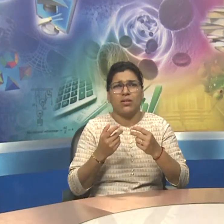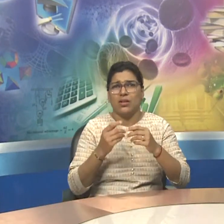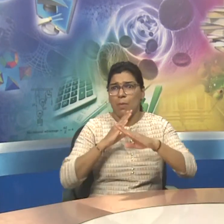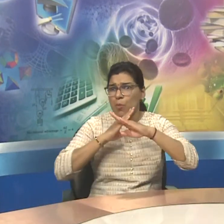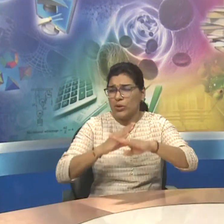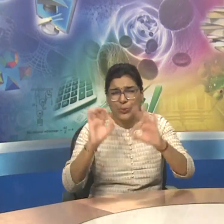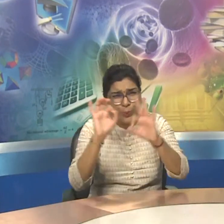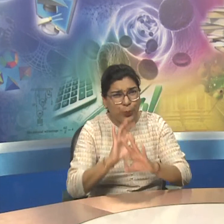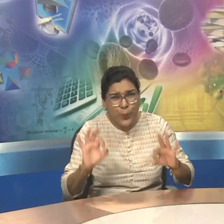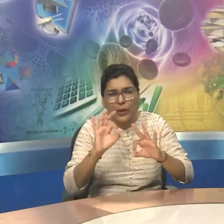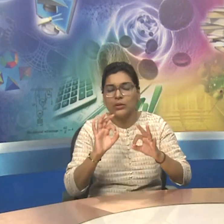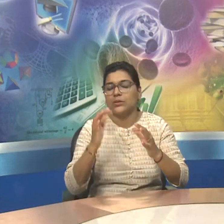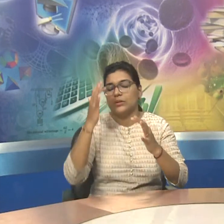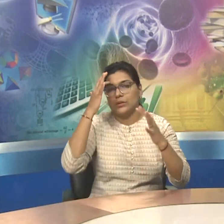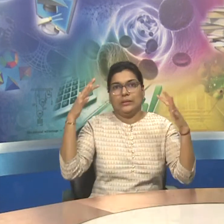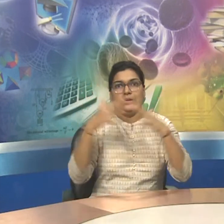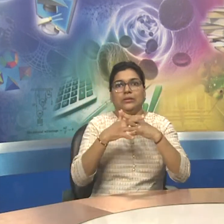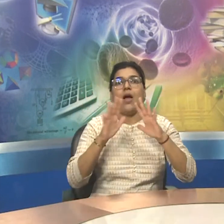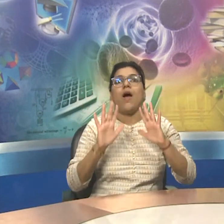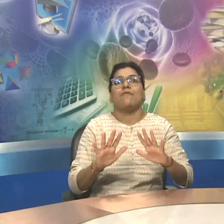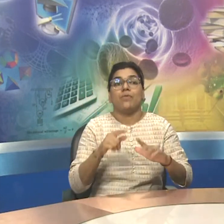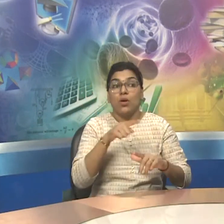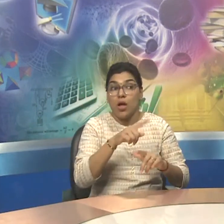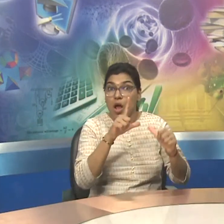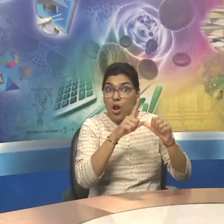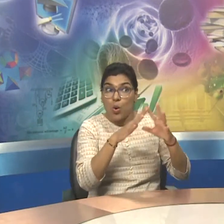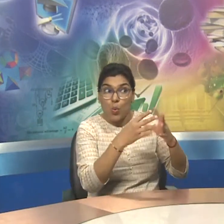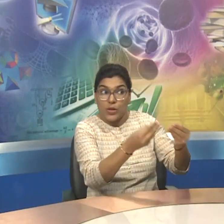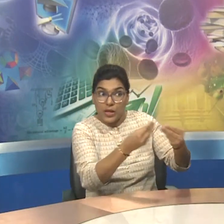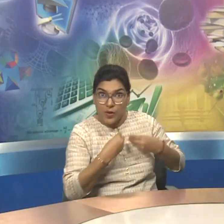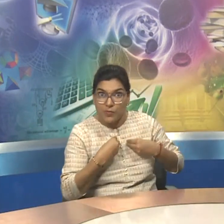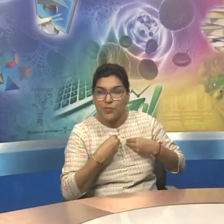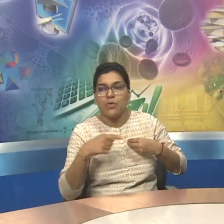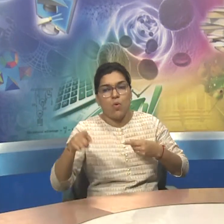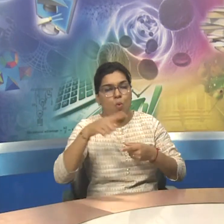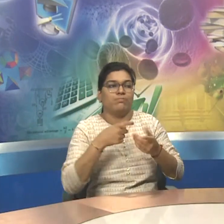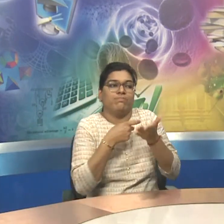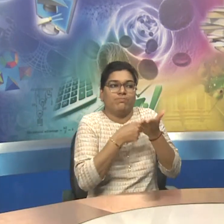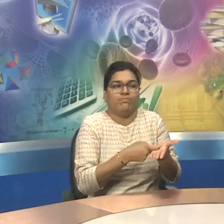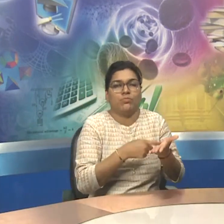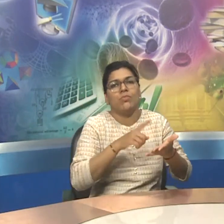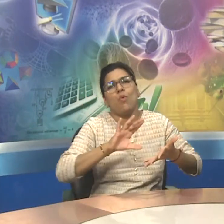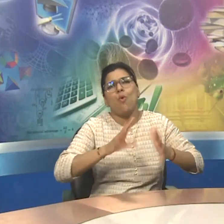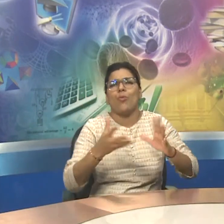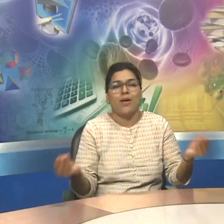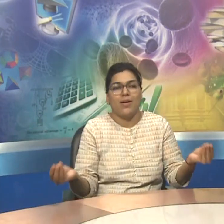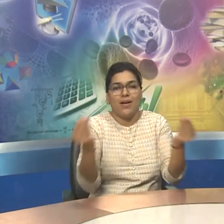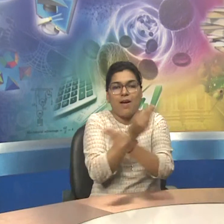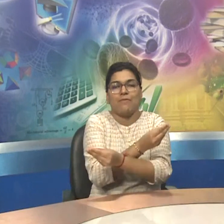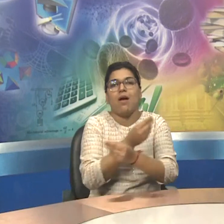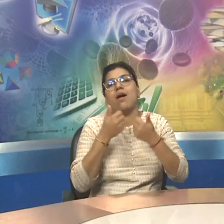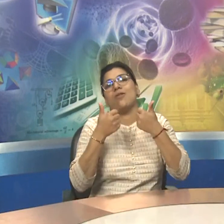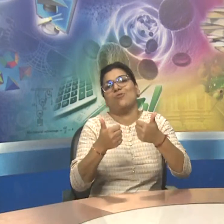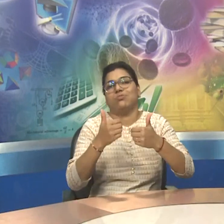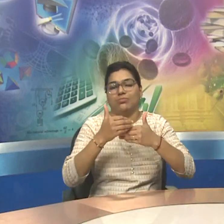Such as you have set of duties with yourself if you are living in